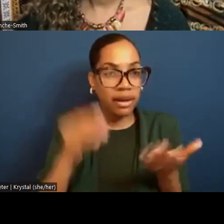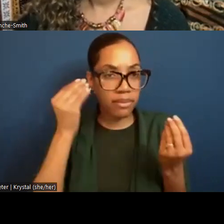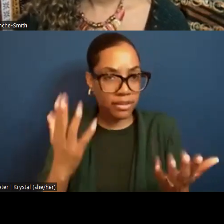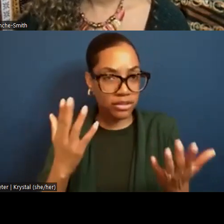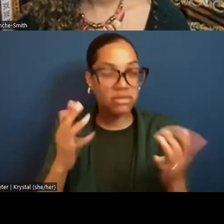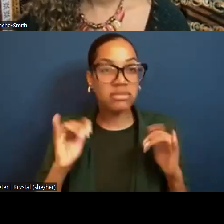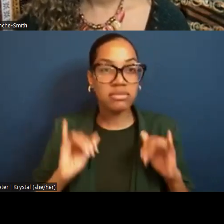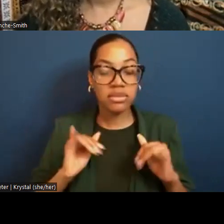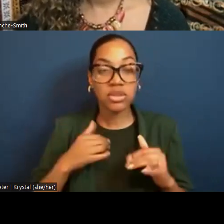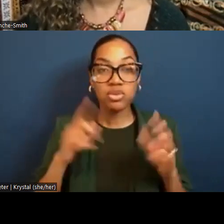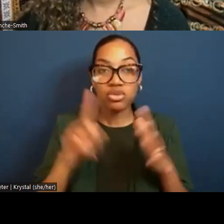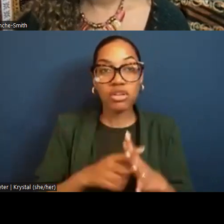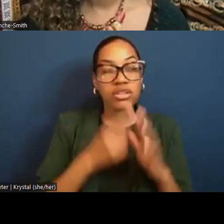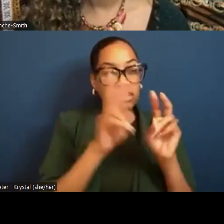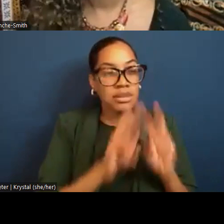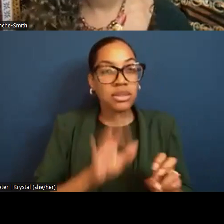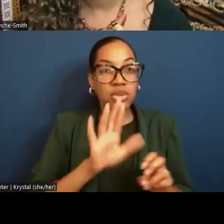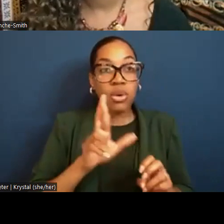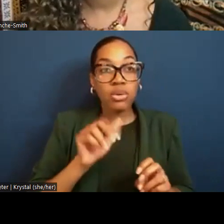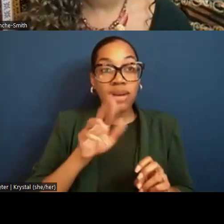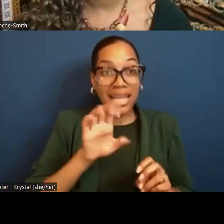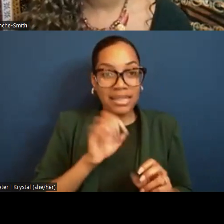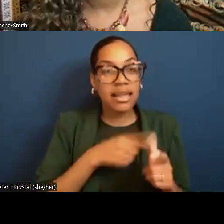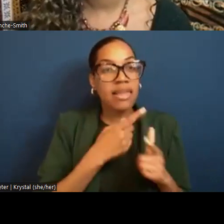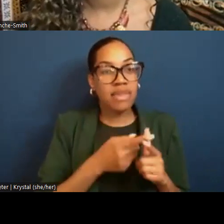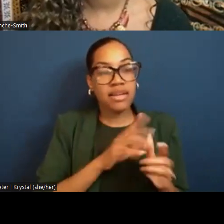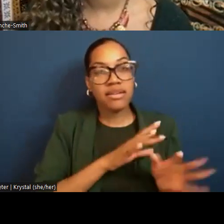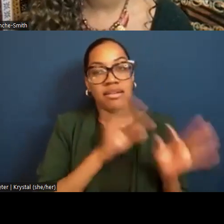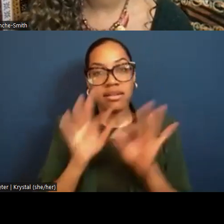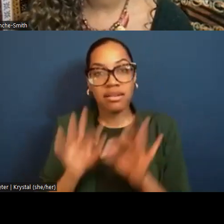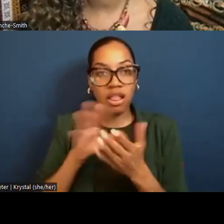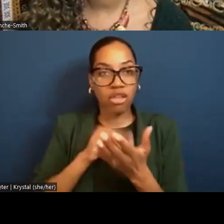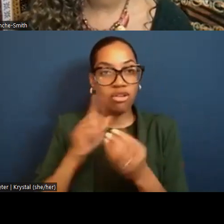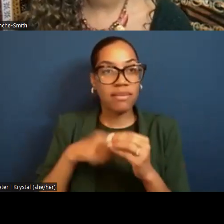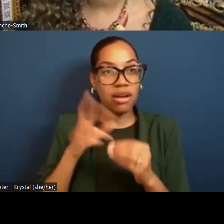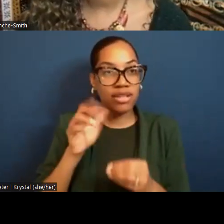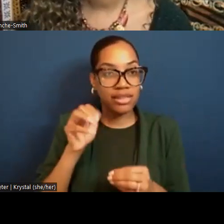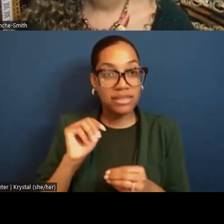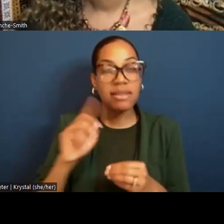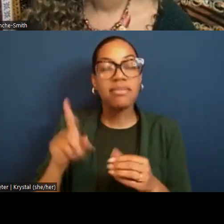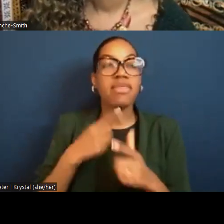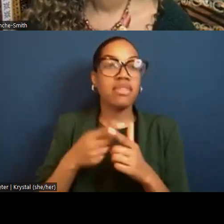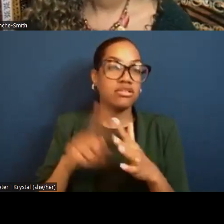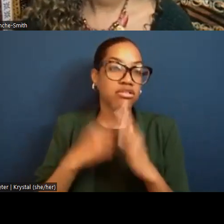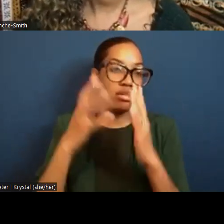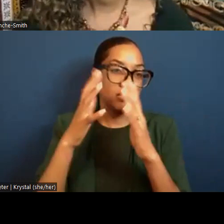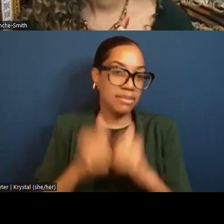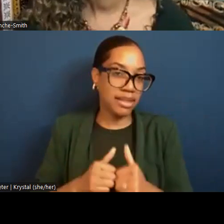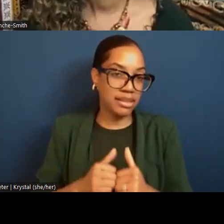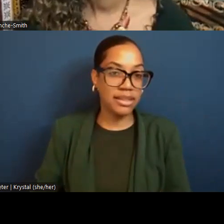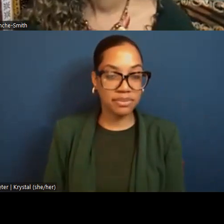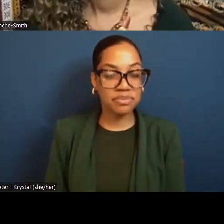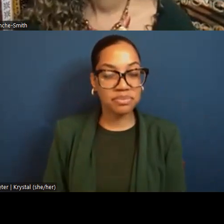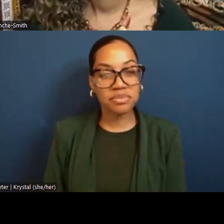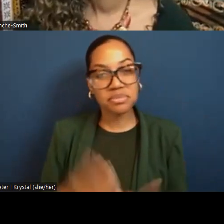then understand racism and then to dismantle it. So that's something concrete that I would recommend people look into. Okay, thank